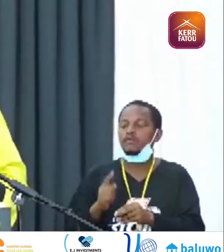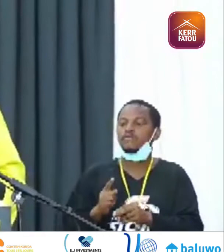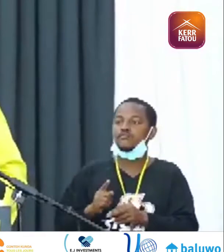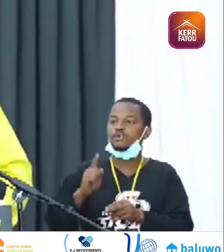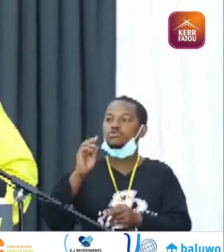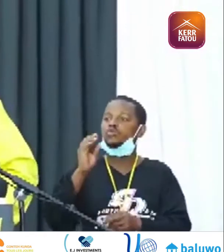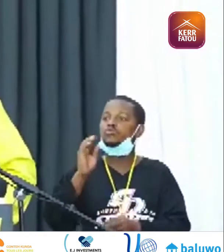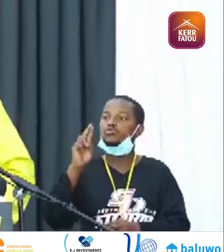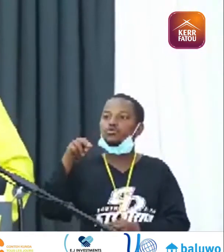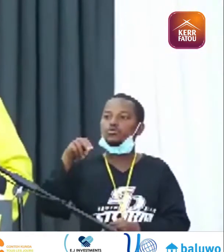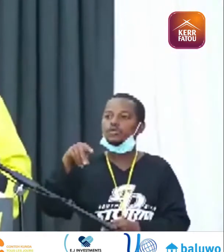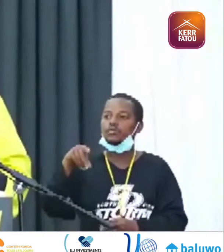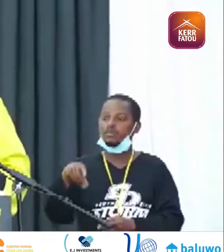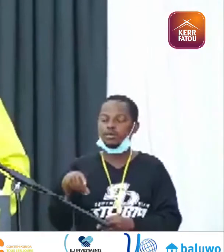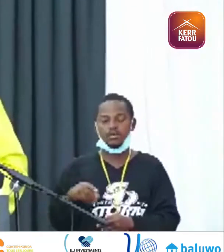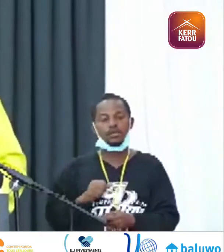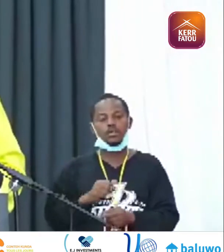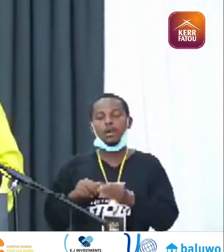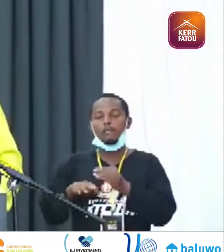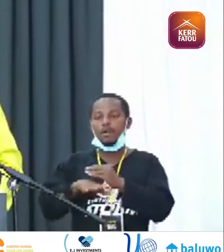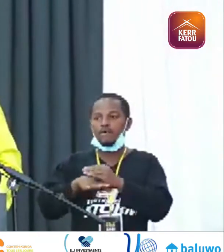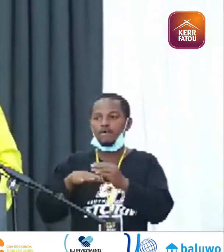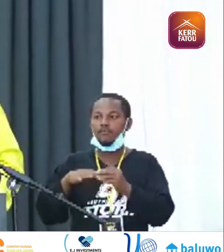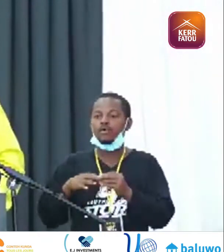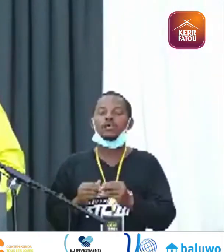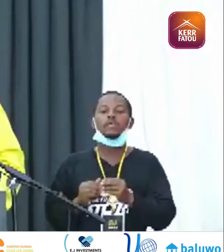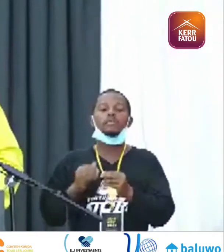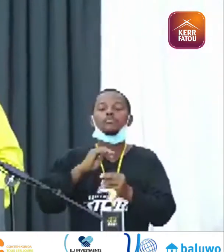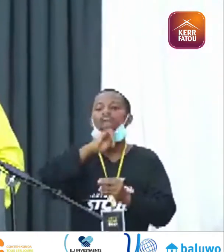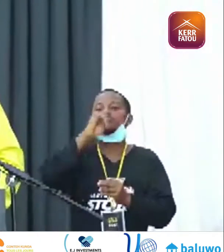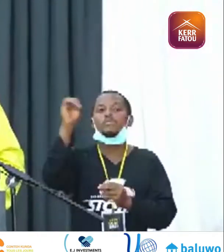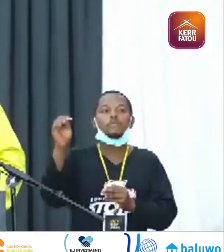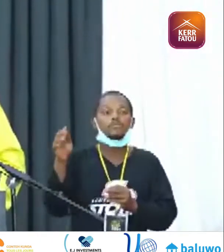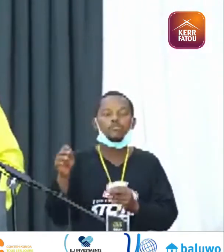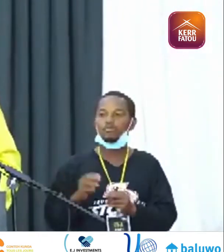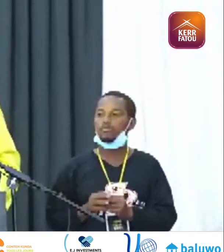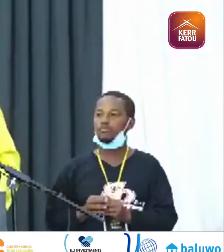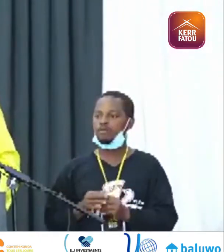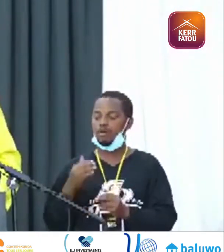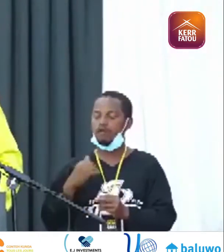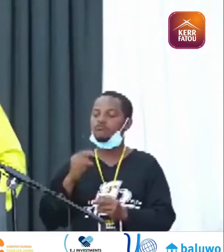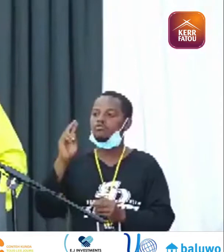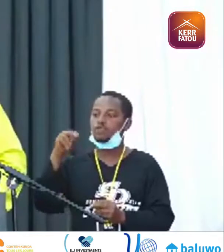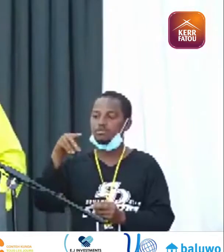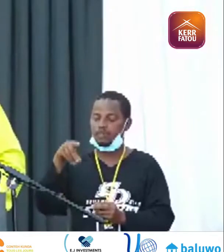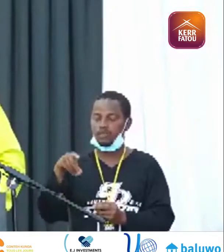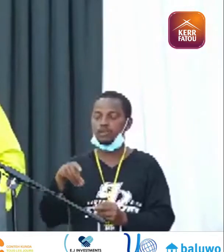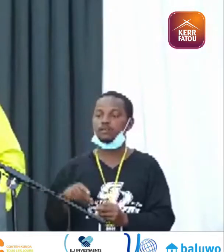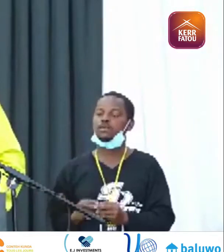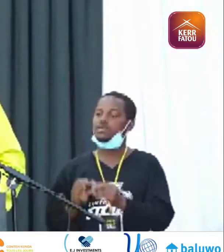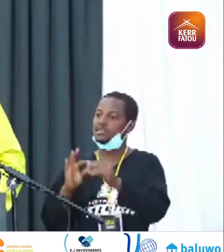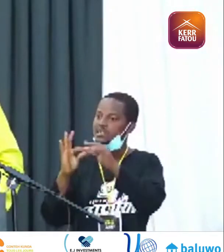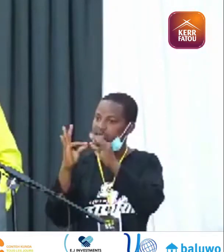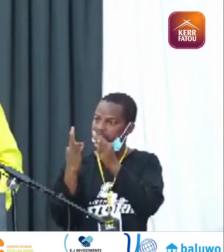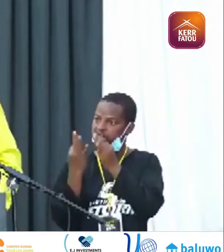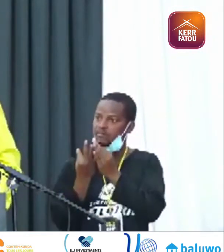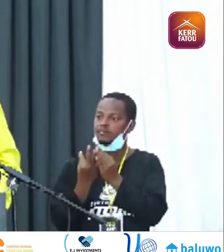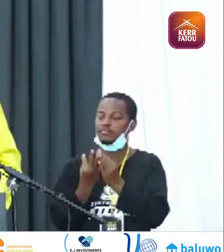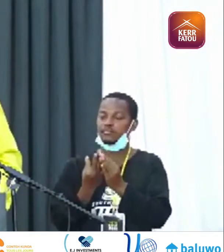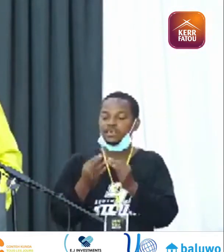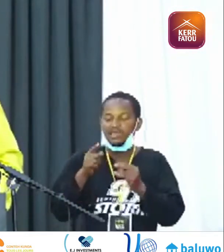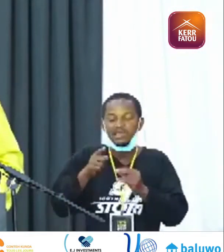United Democratic Party on behalf of the diaspora chapters of the United Democratic Party